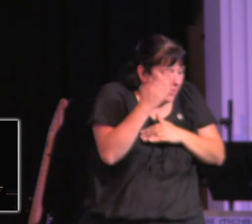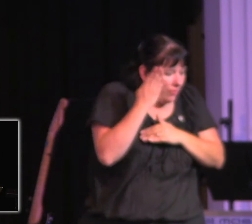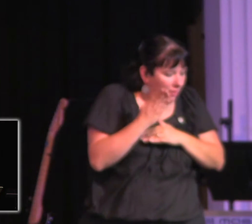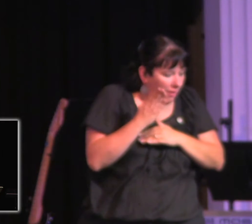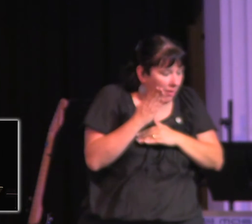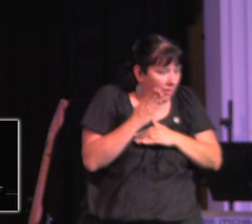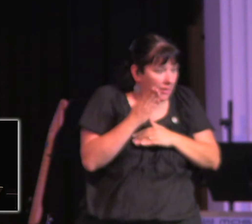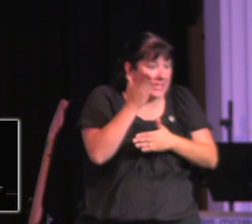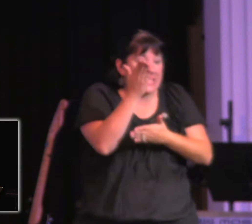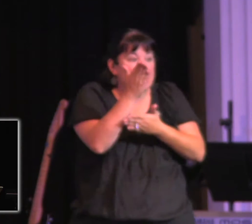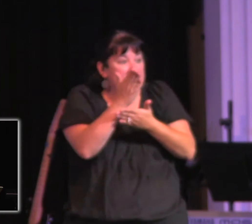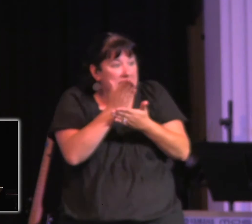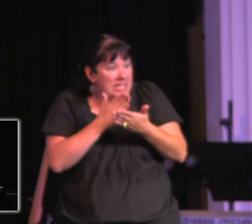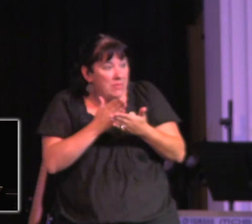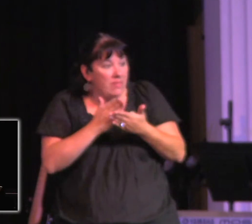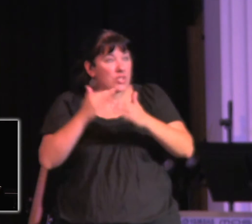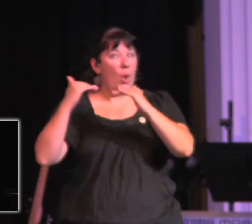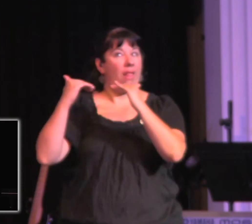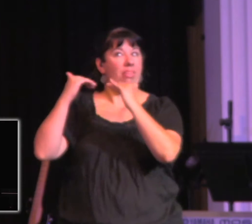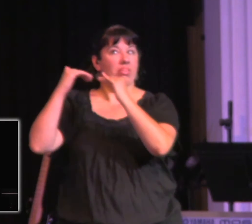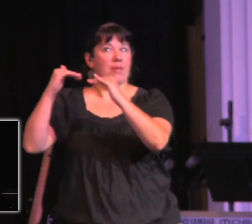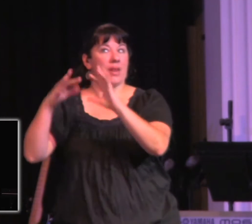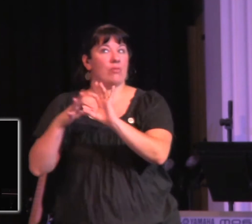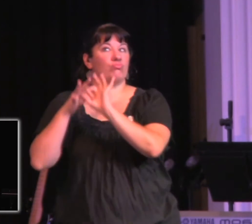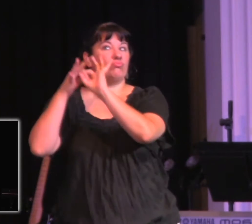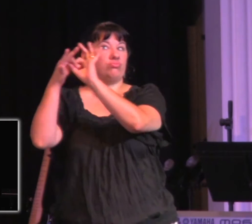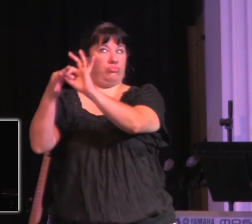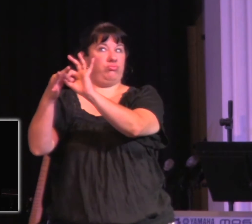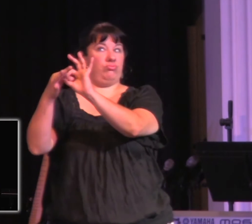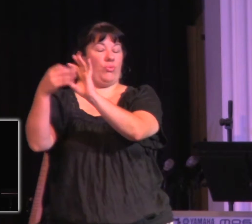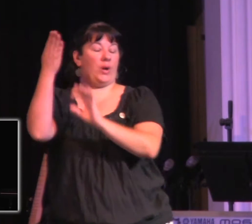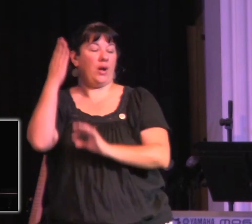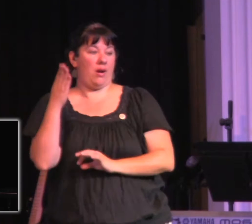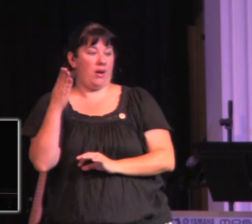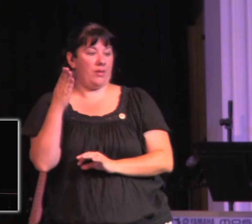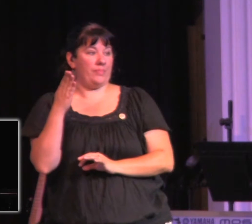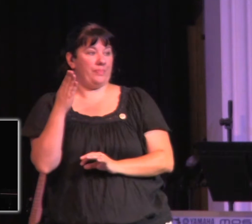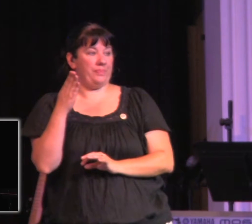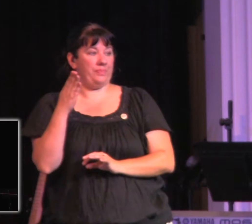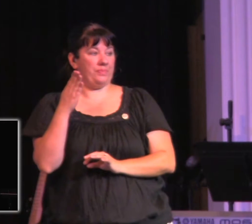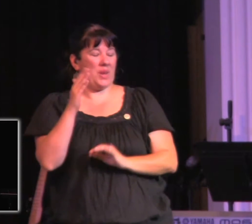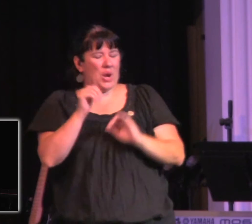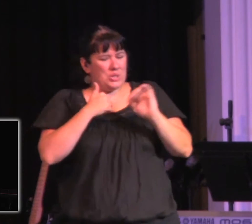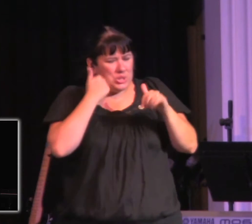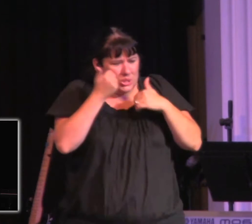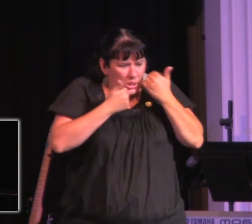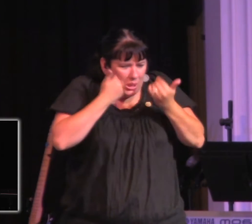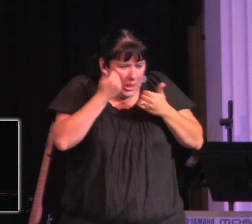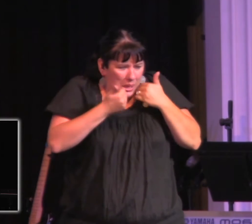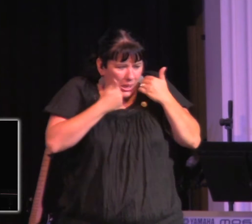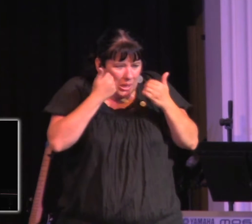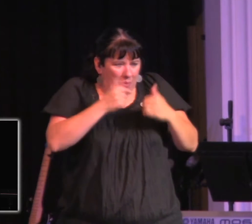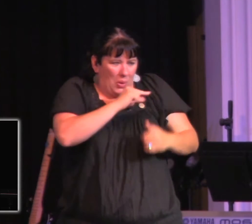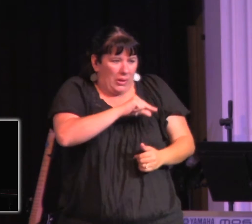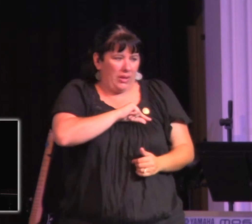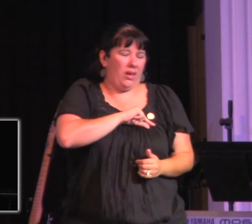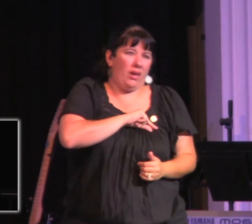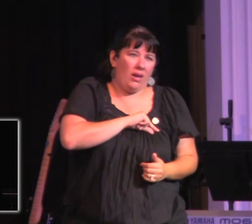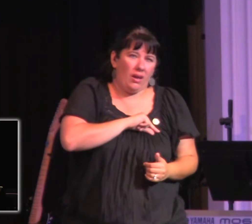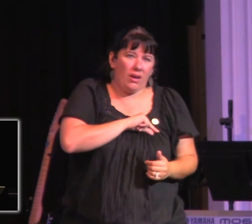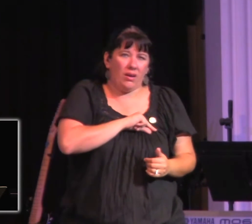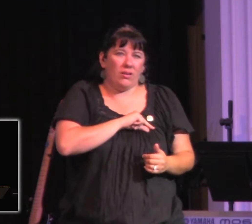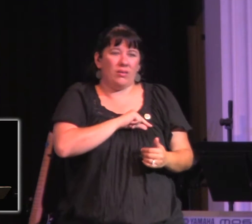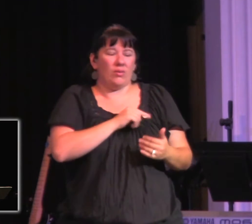God. Our shame, our guilt, our condemnation is keeping us from going further with God. You